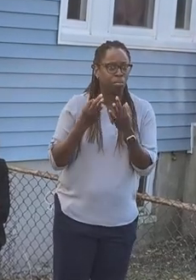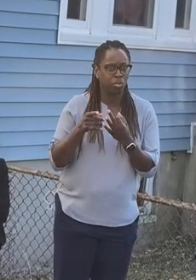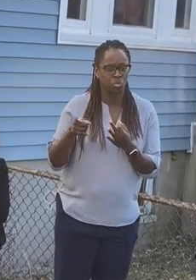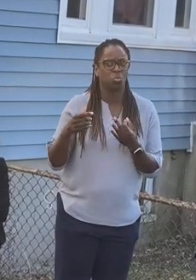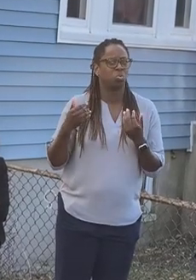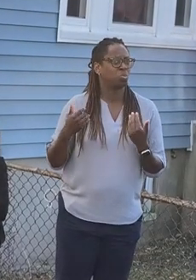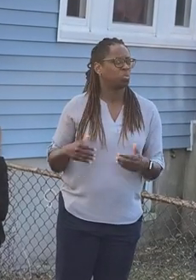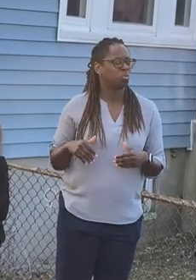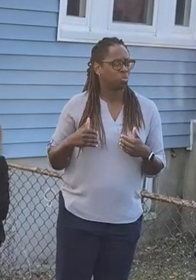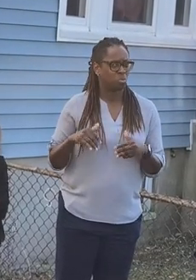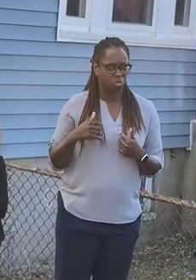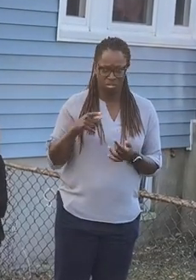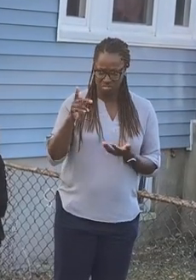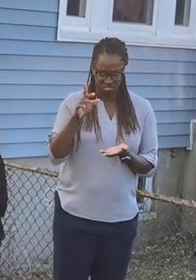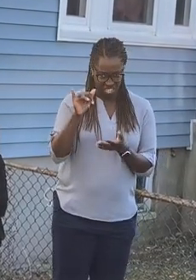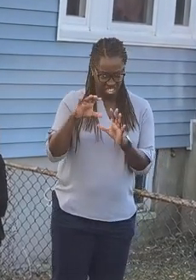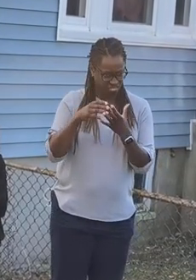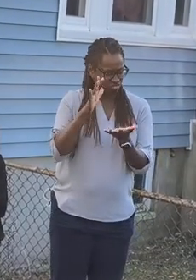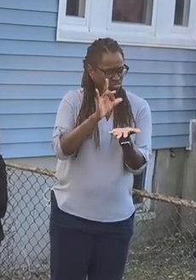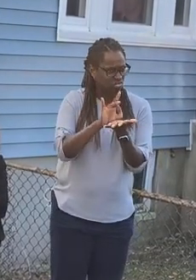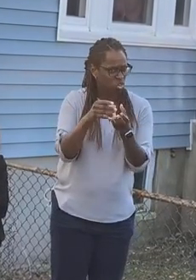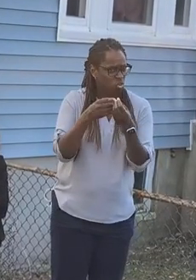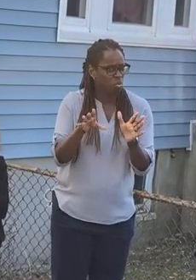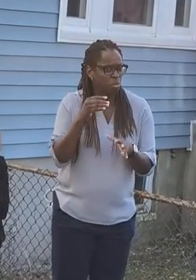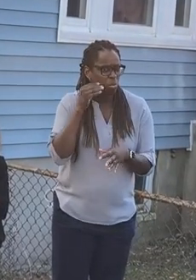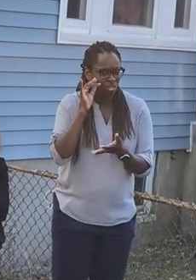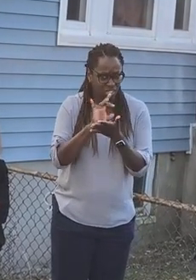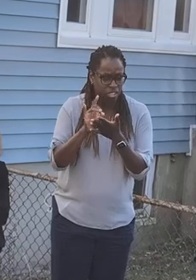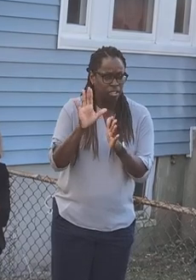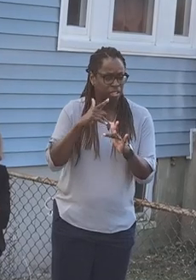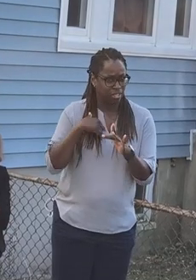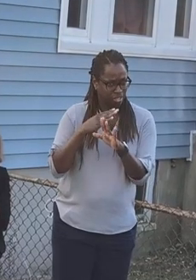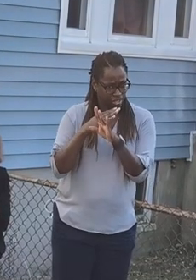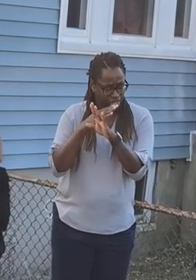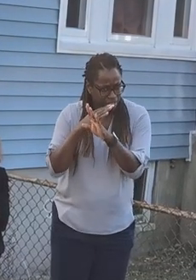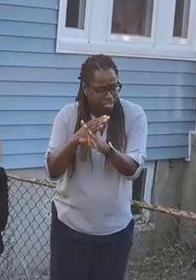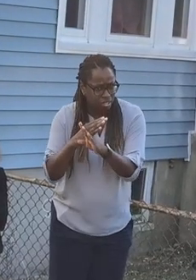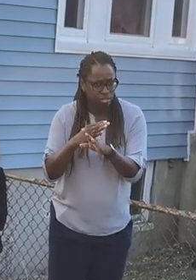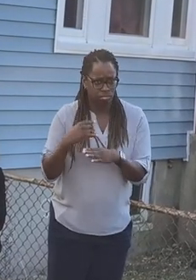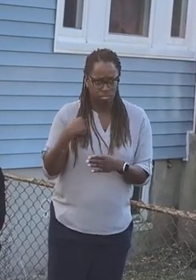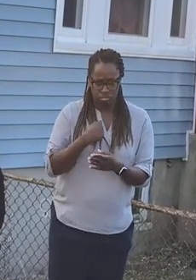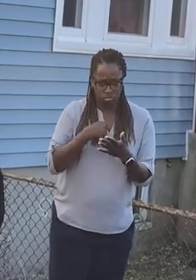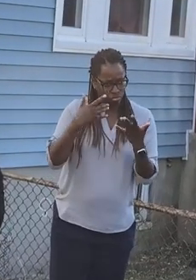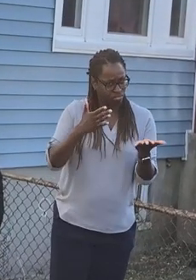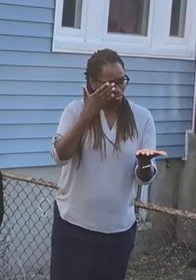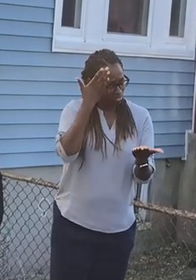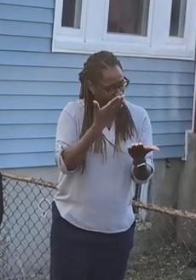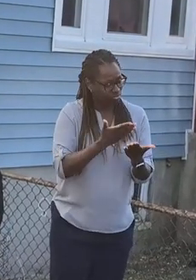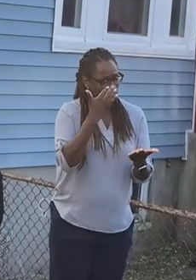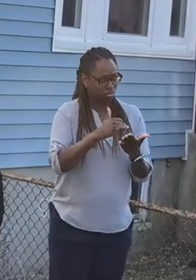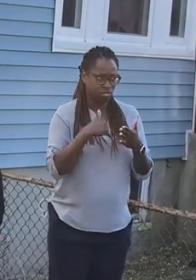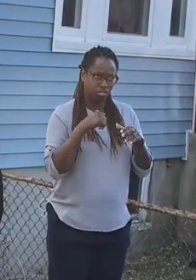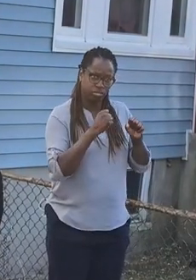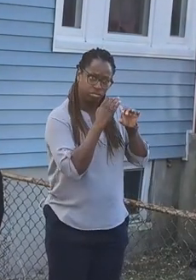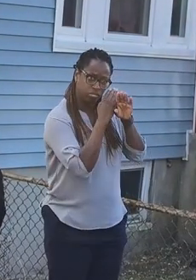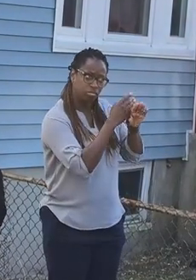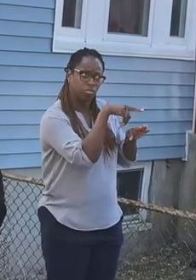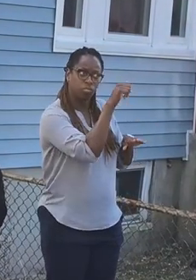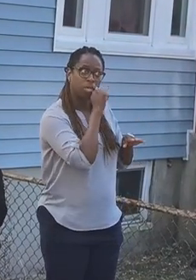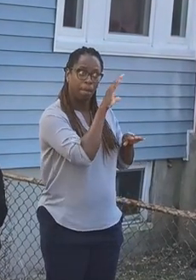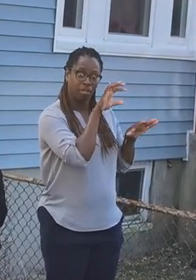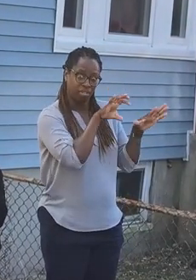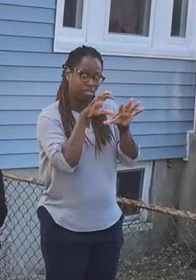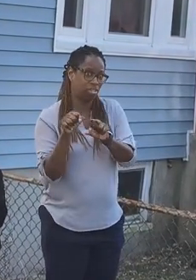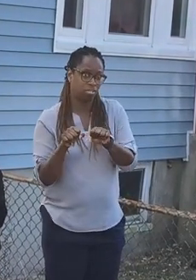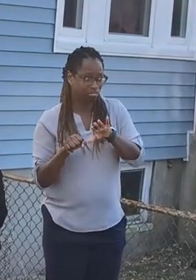shown that it's possible to protect Boston's housing stock from market forces, creating long-term